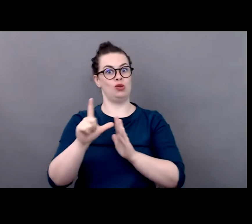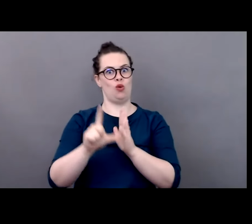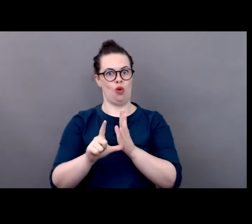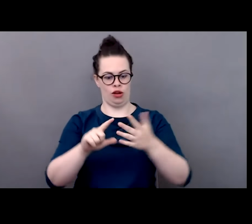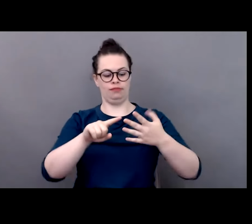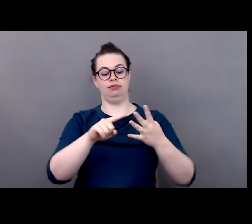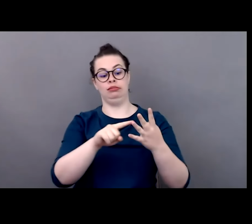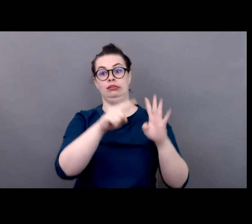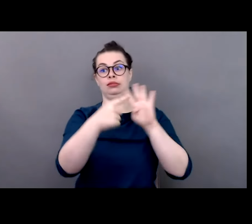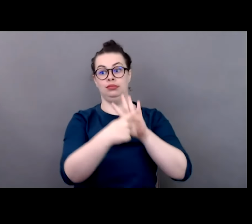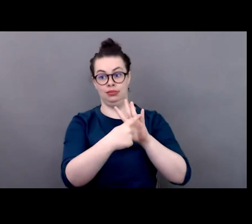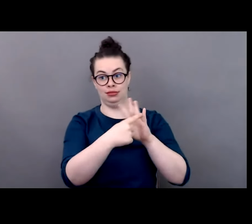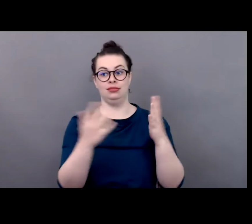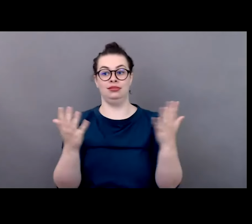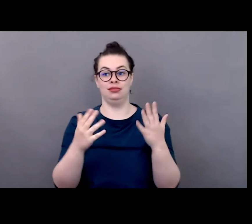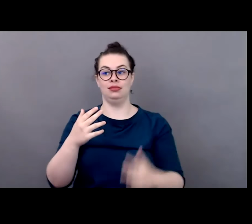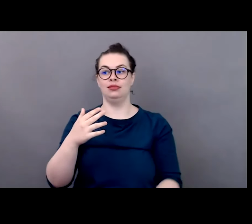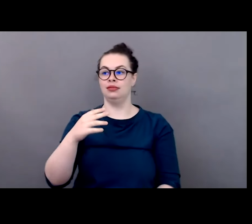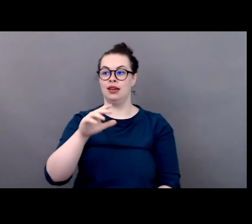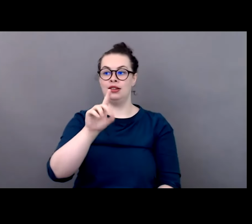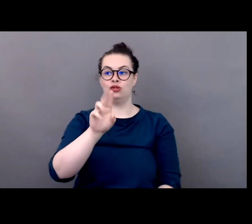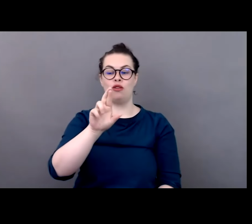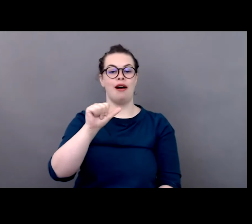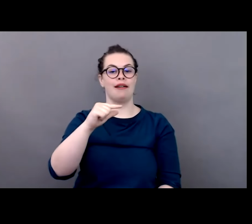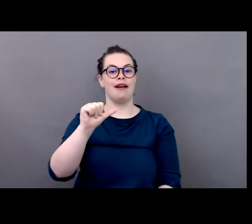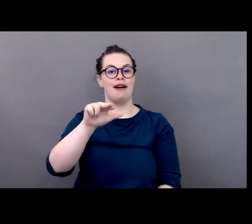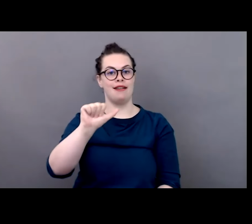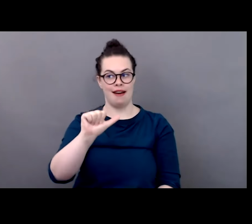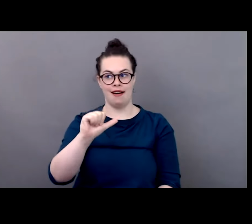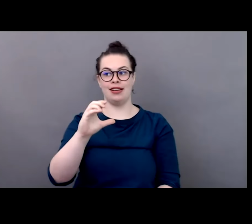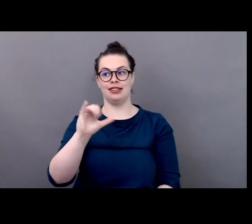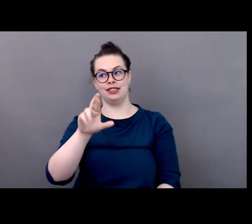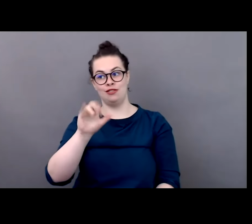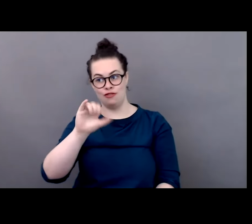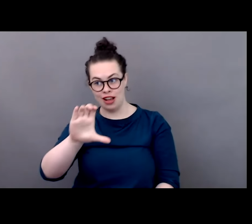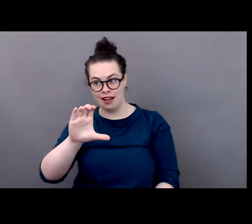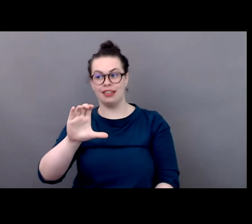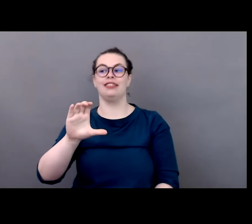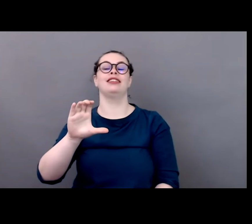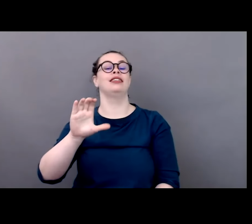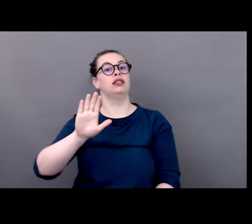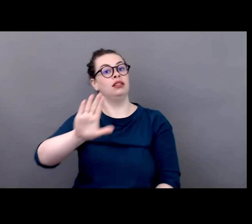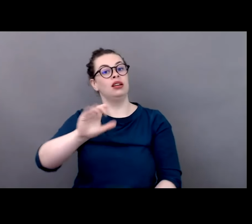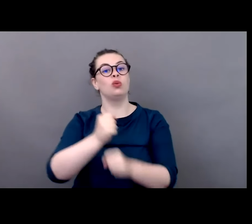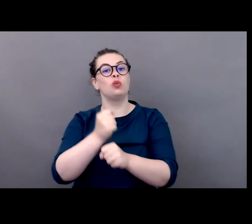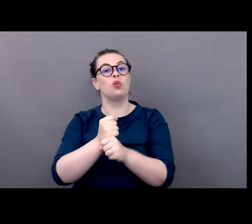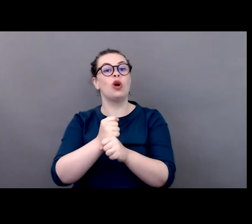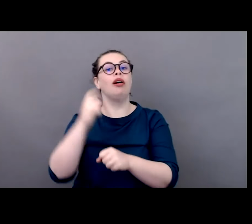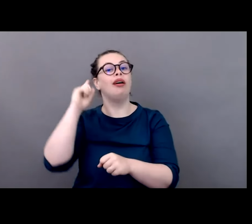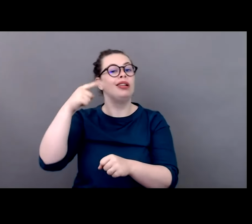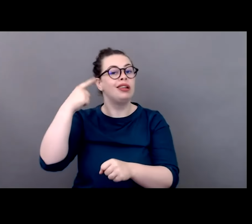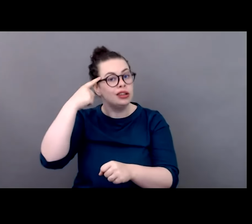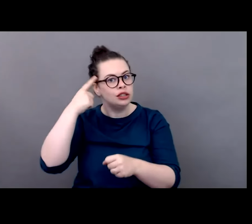Sirik Milovanovic, director of the Europe Regional Office London from the organization Disability Rights